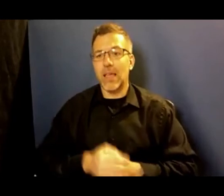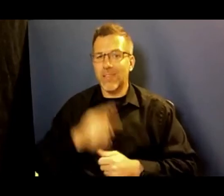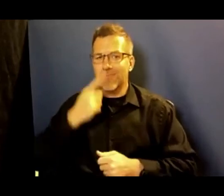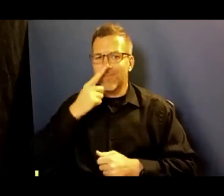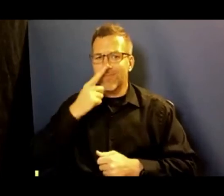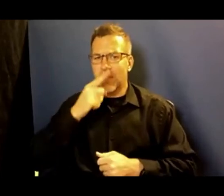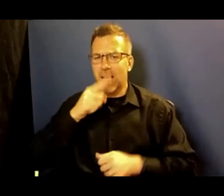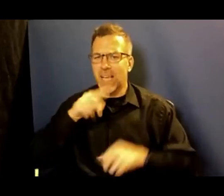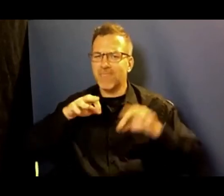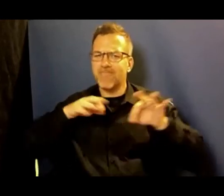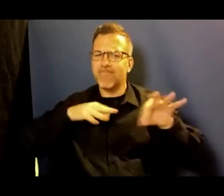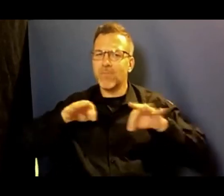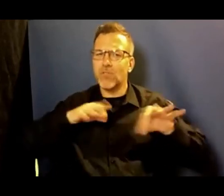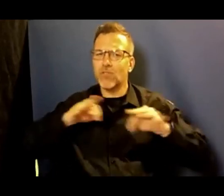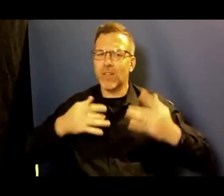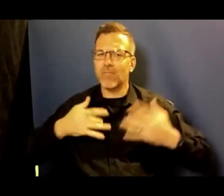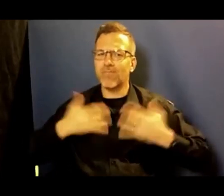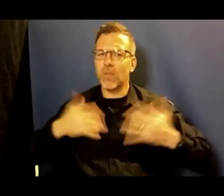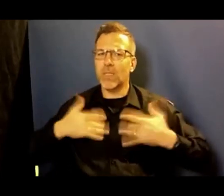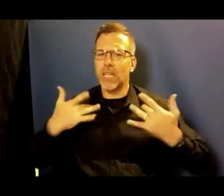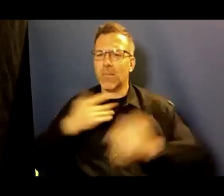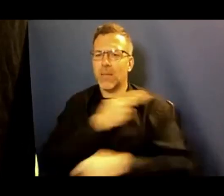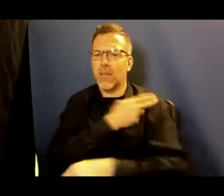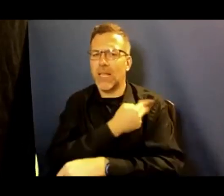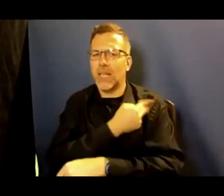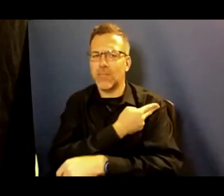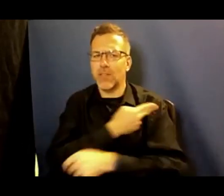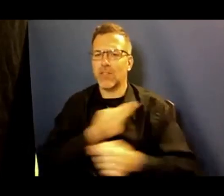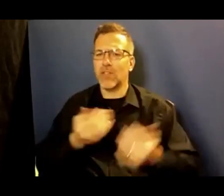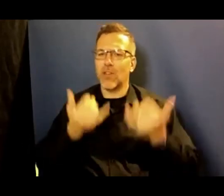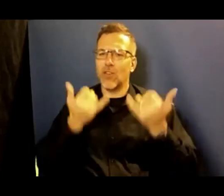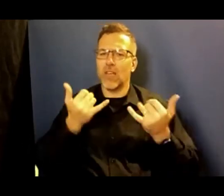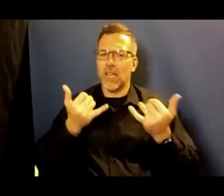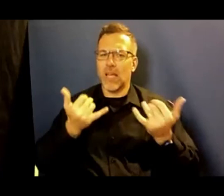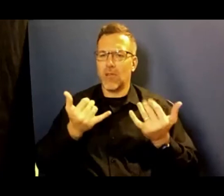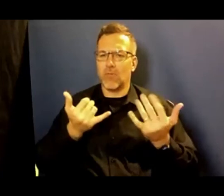actually happening in hospitals right now and what the associated risks are?